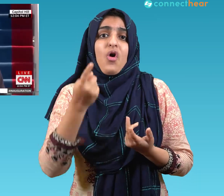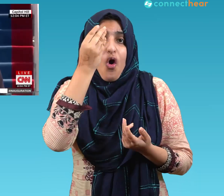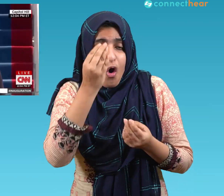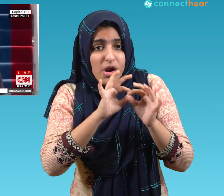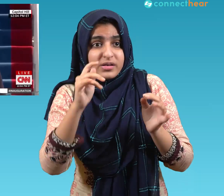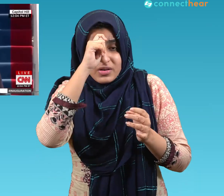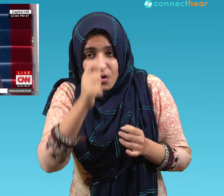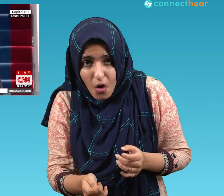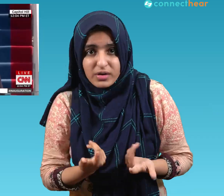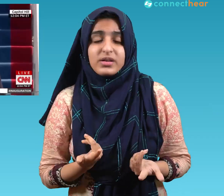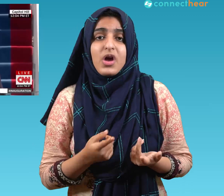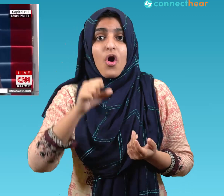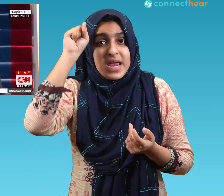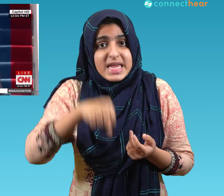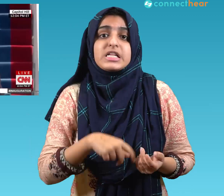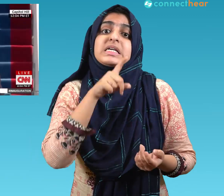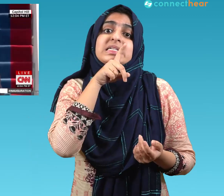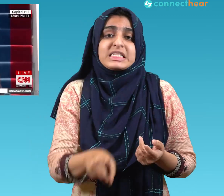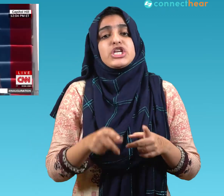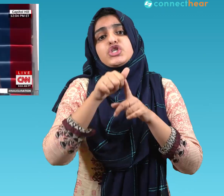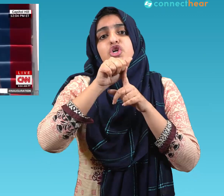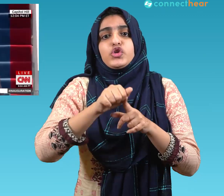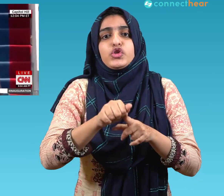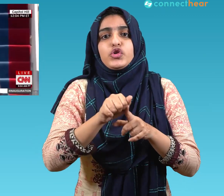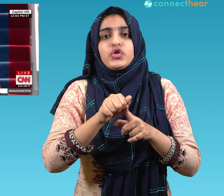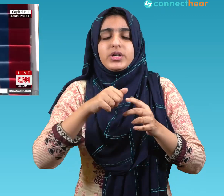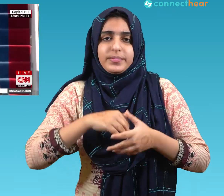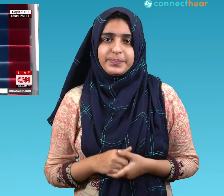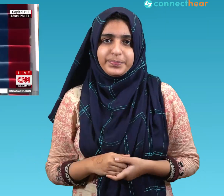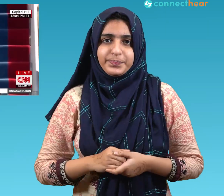honor, and yes, the truth.